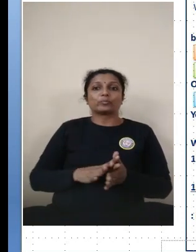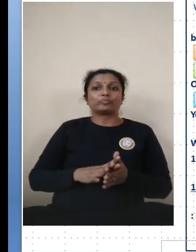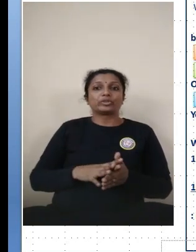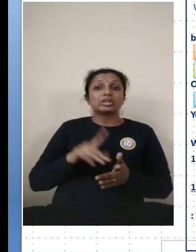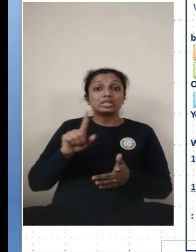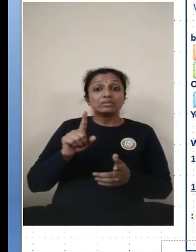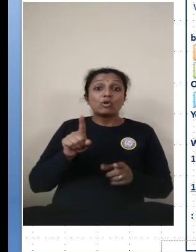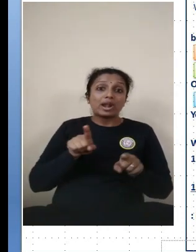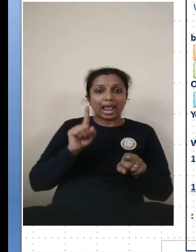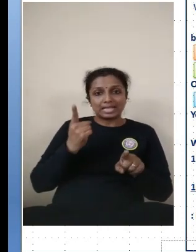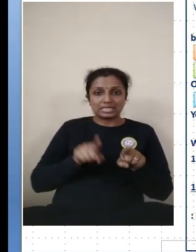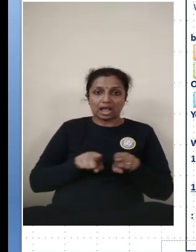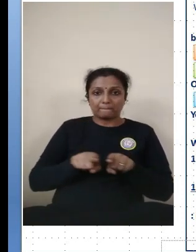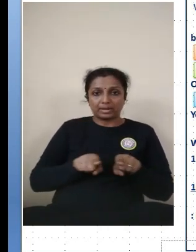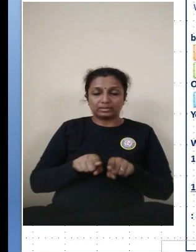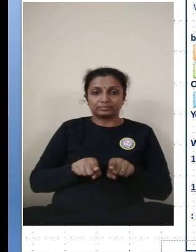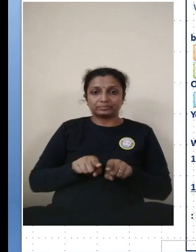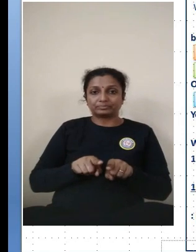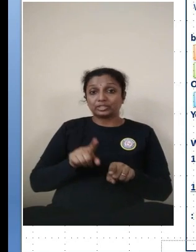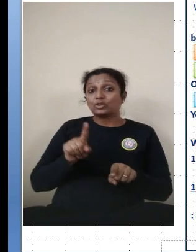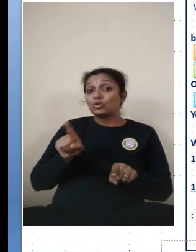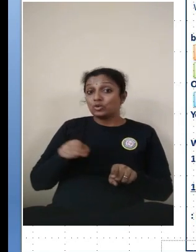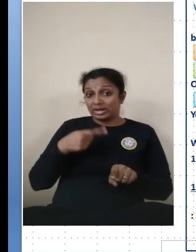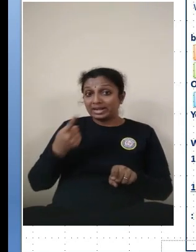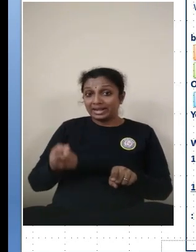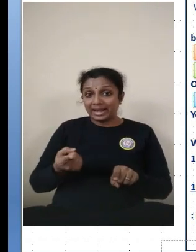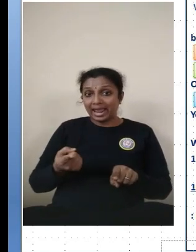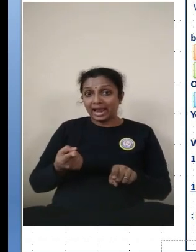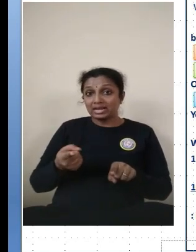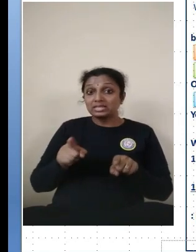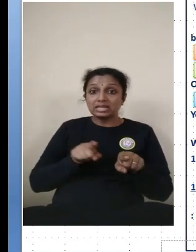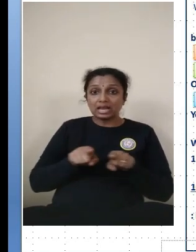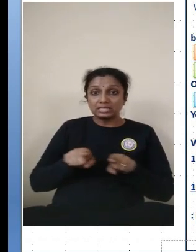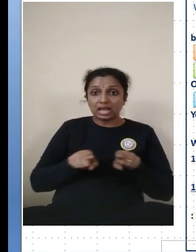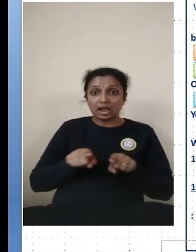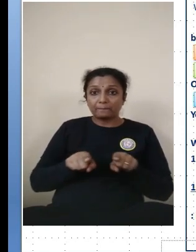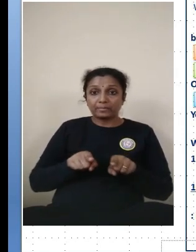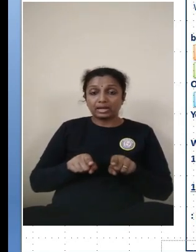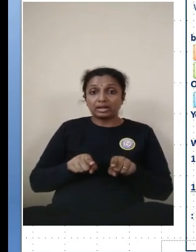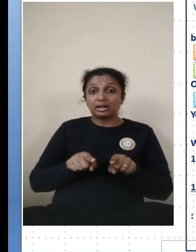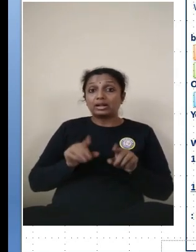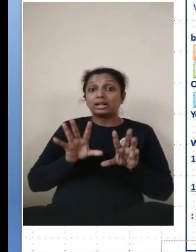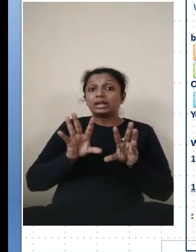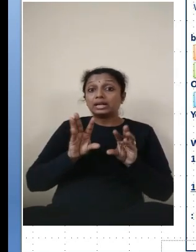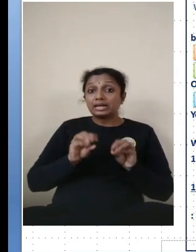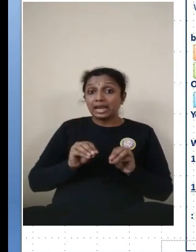the nature of the roots.